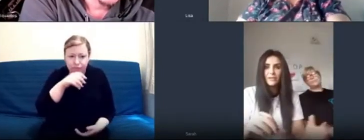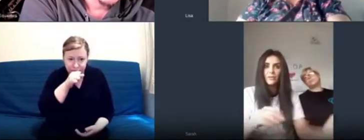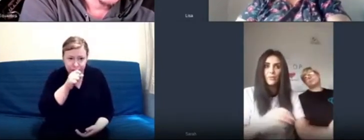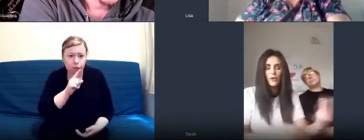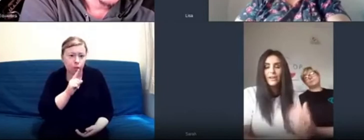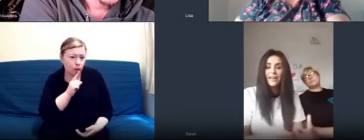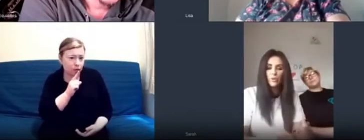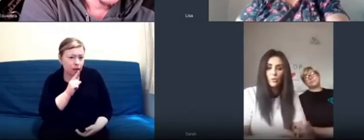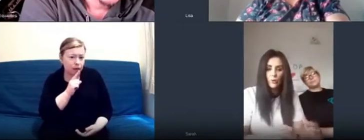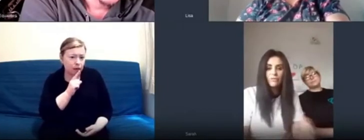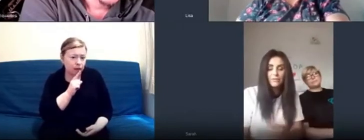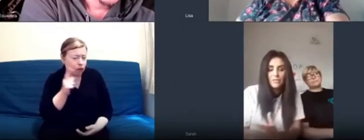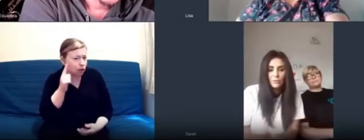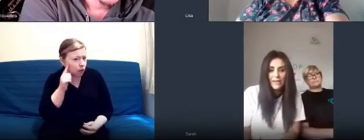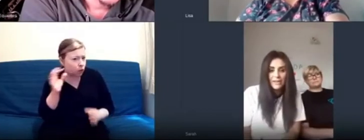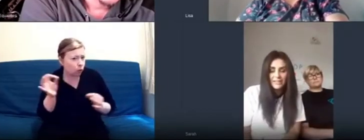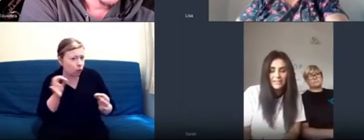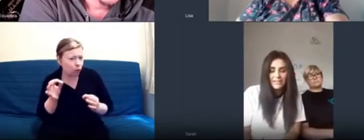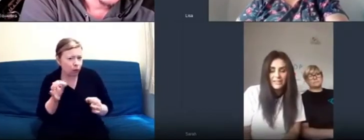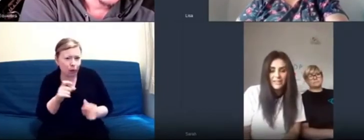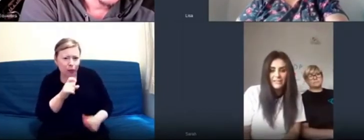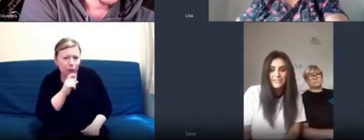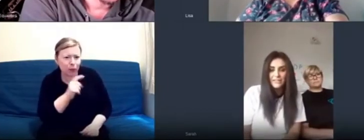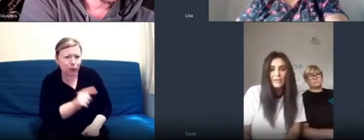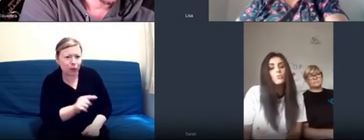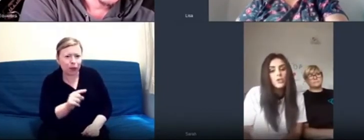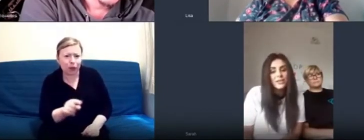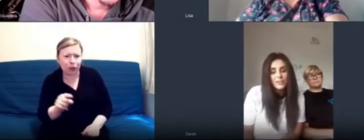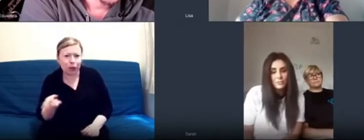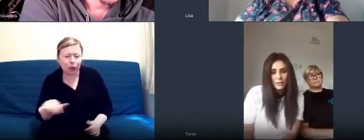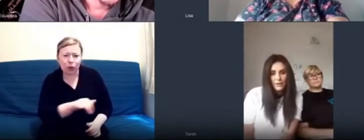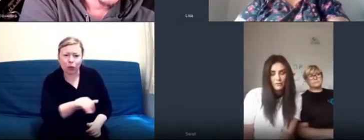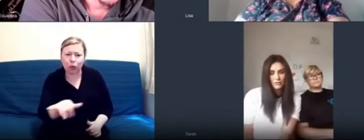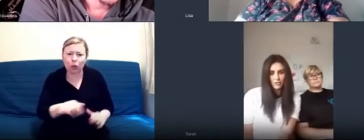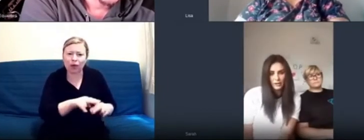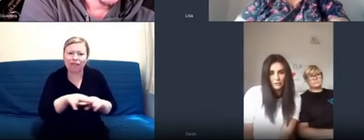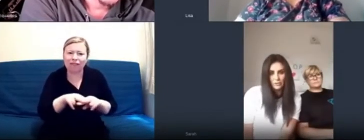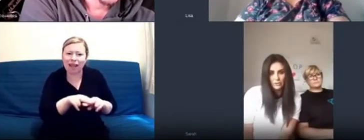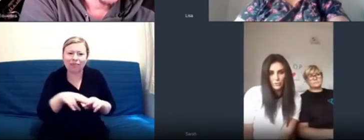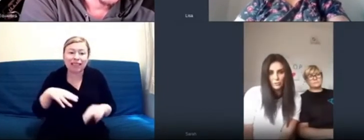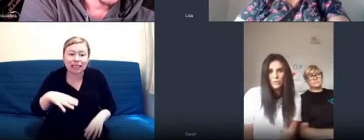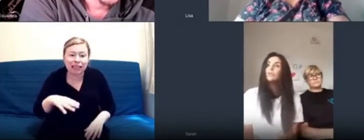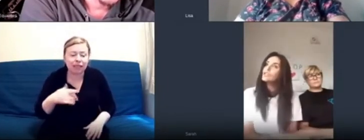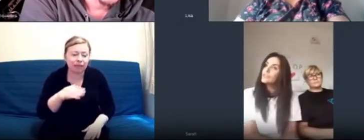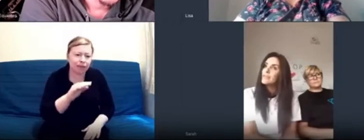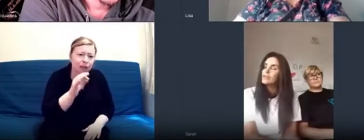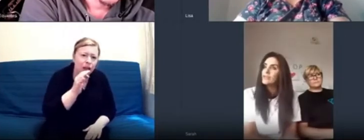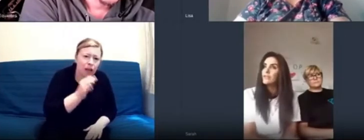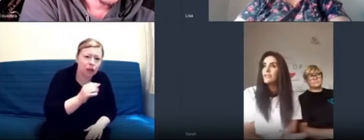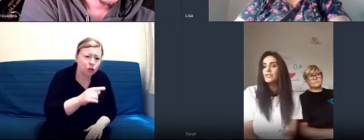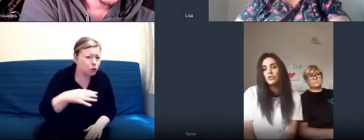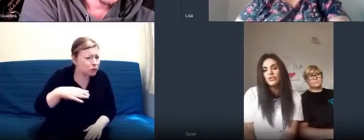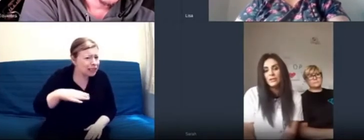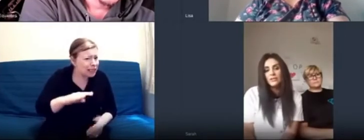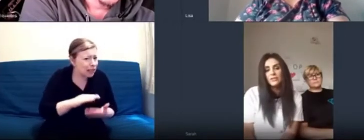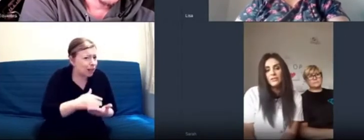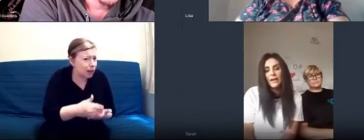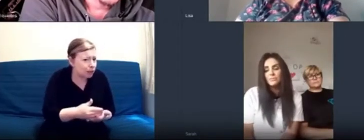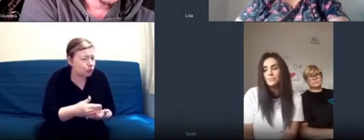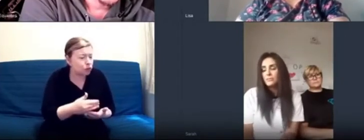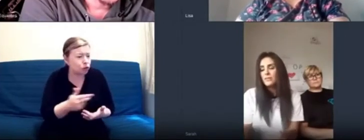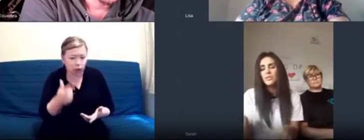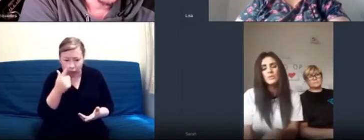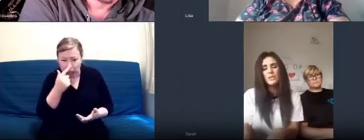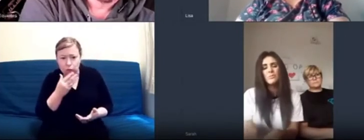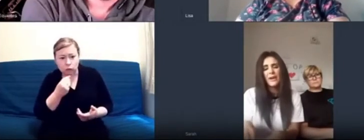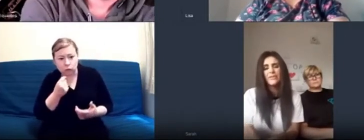silently work out what families were in need and say, would this be a benefit to your household? Could you make use of this? Could you make use